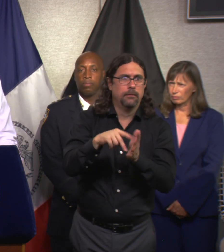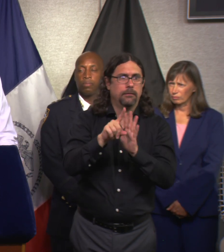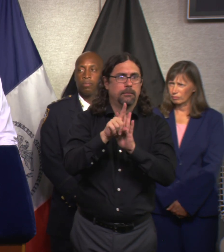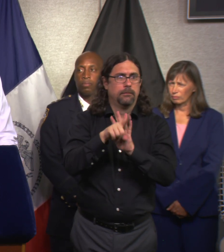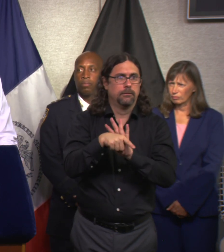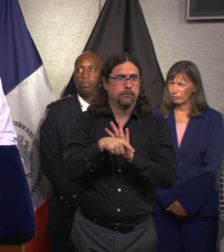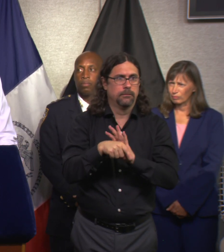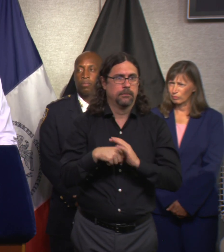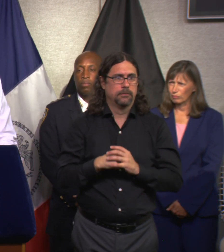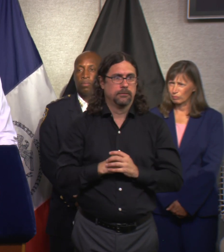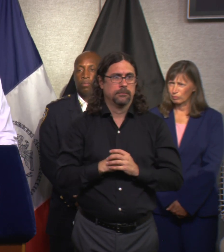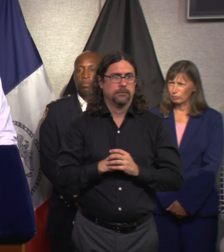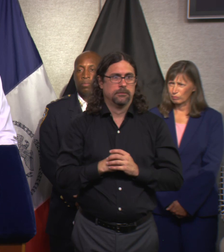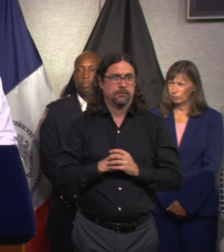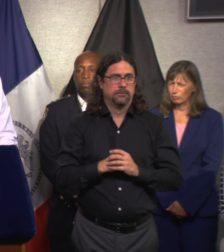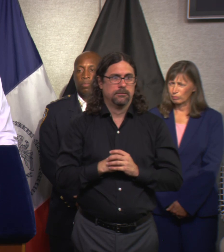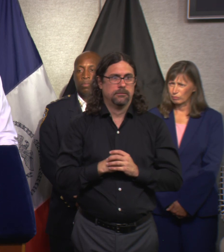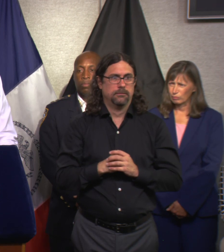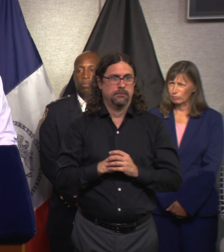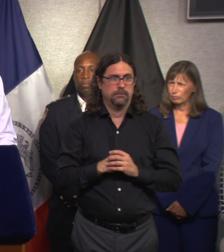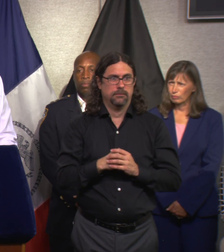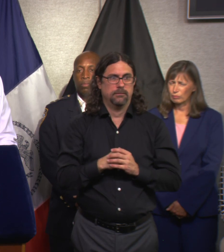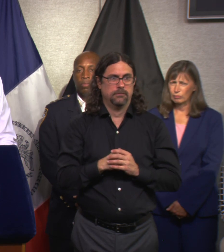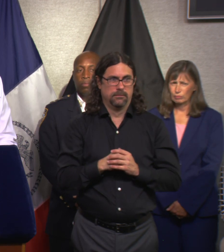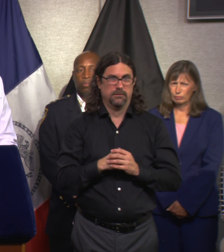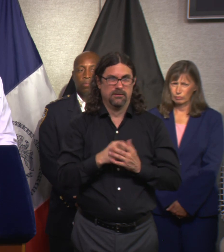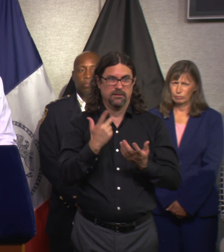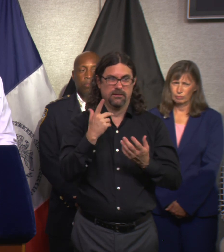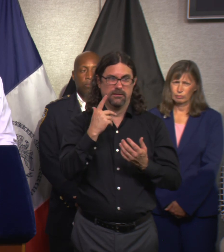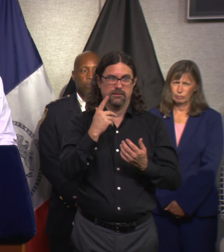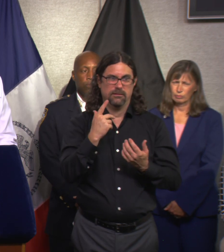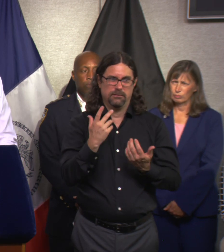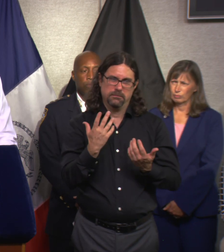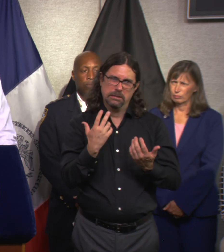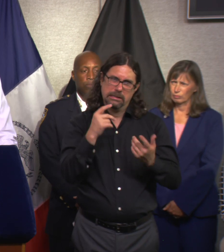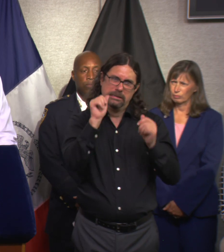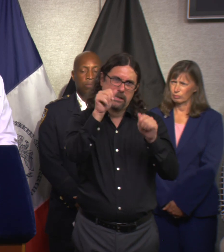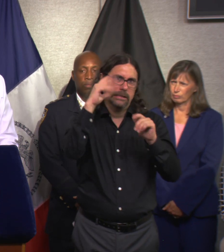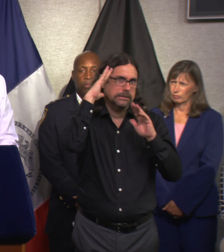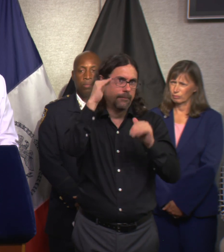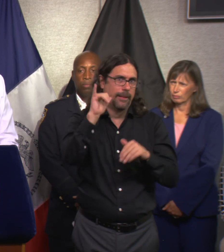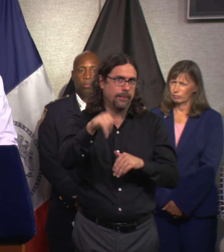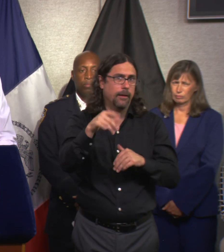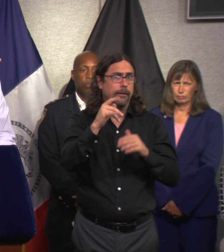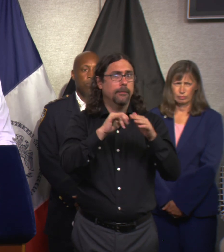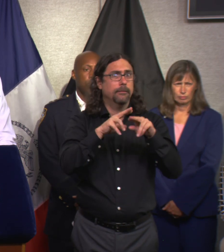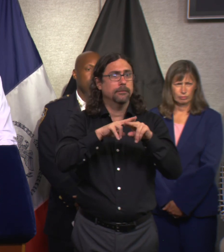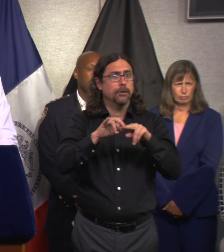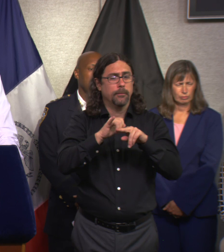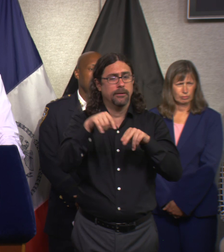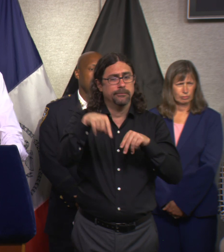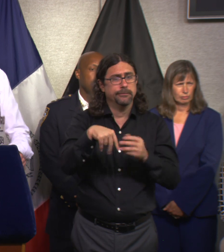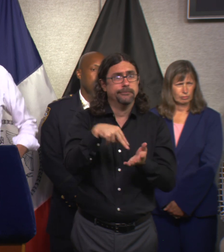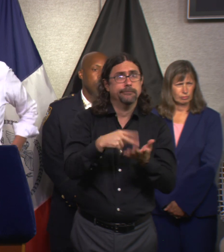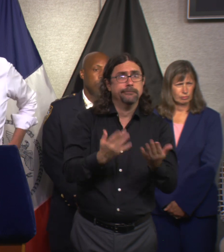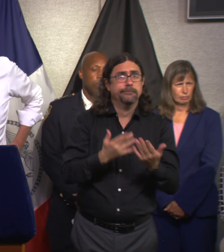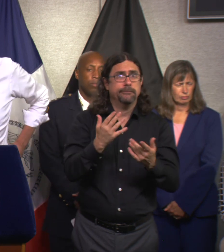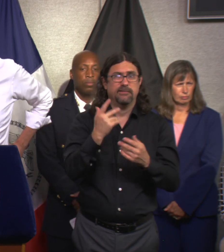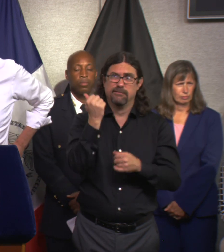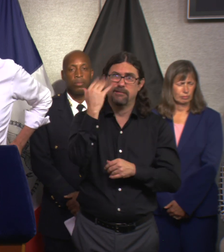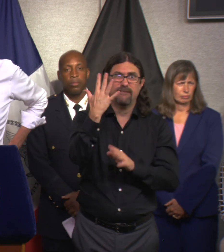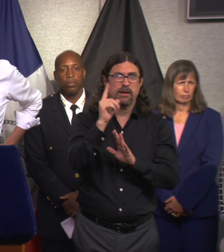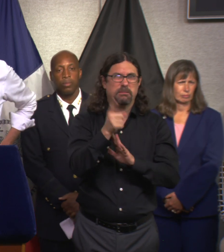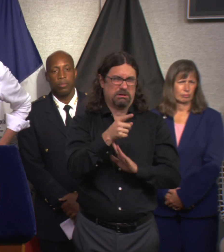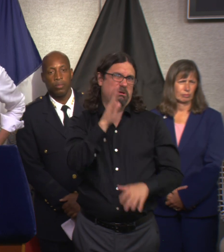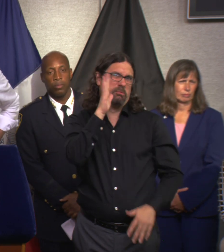really bad down there in this situation. If you don't have to go, don't go. Anything else on heat, please? This heat